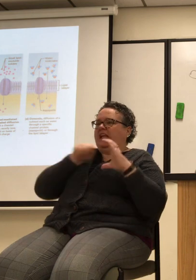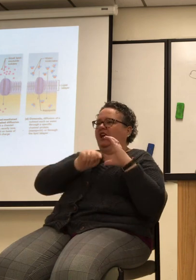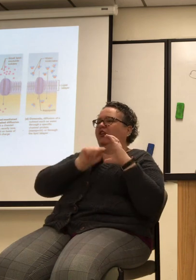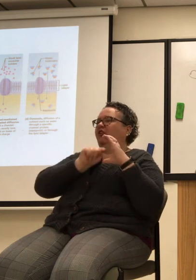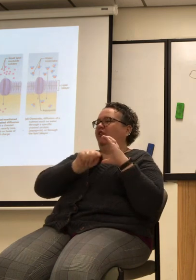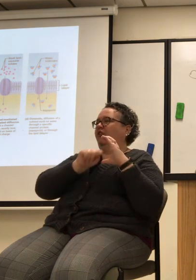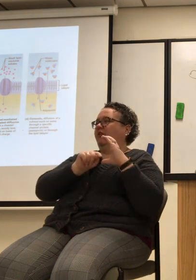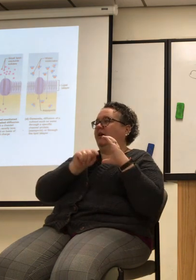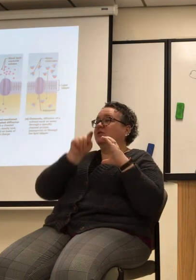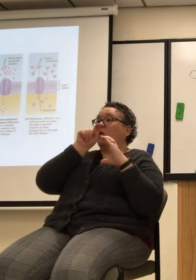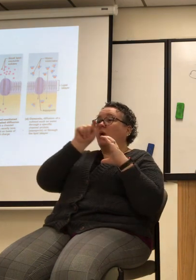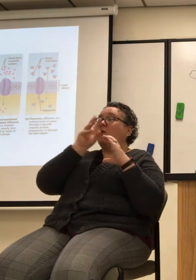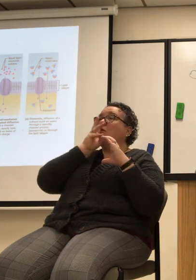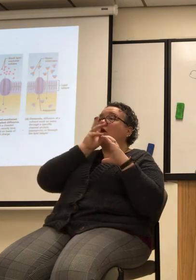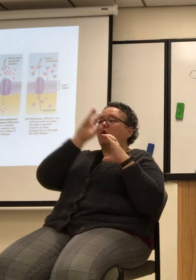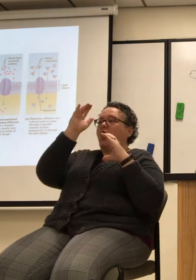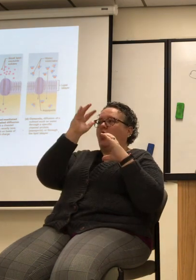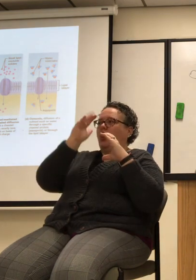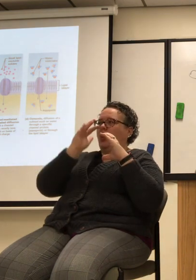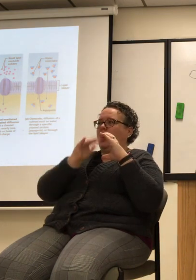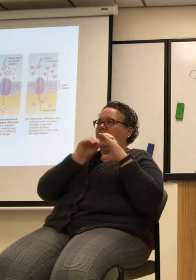will diffuse in.